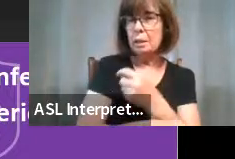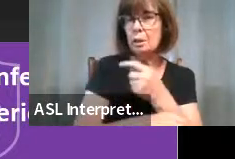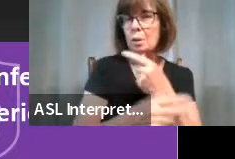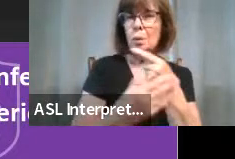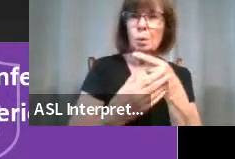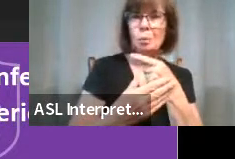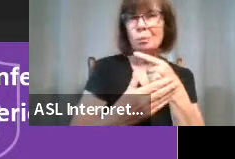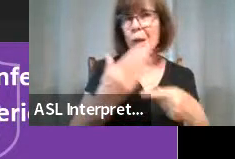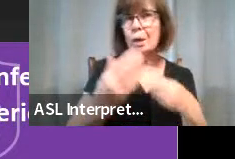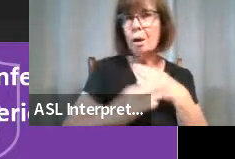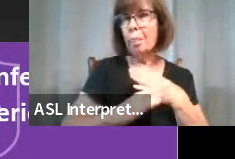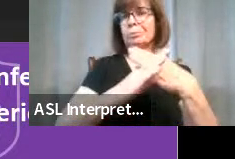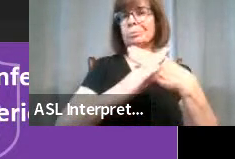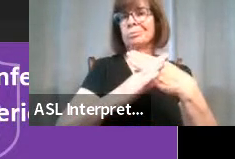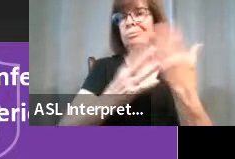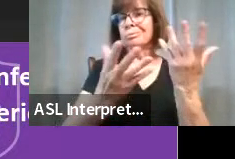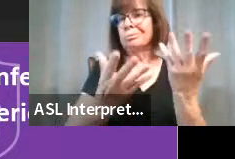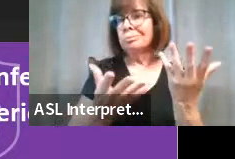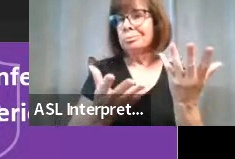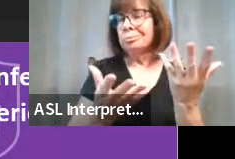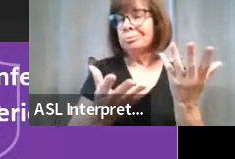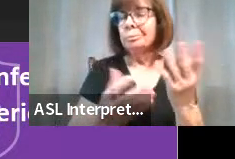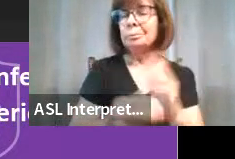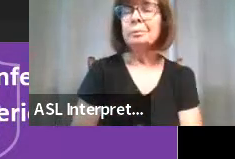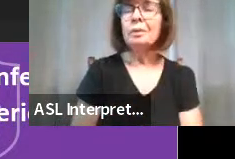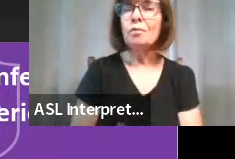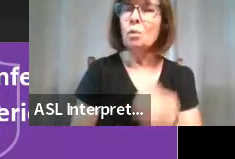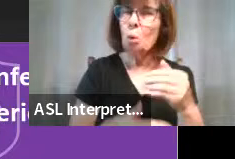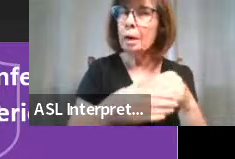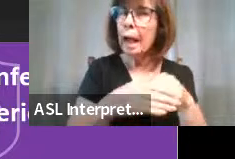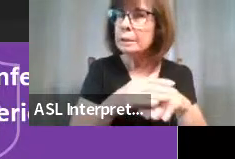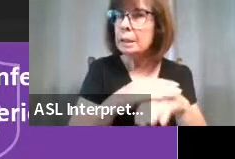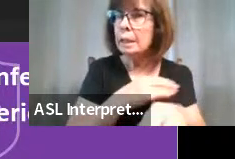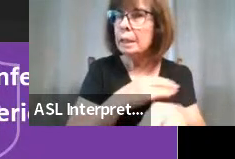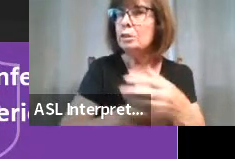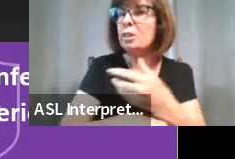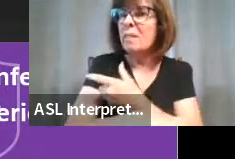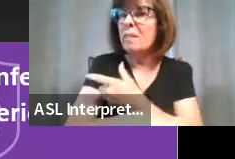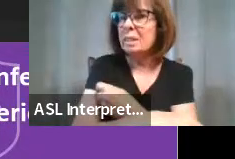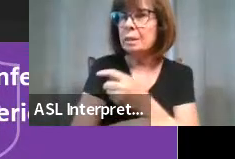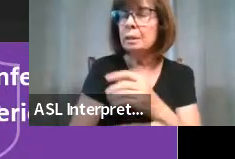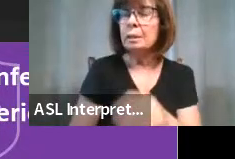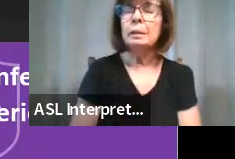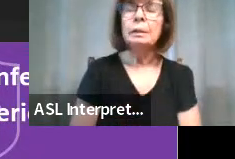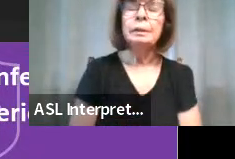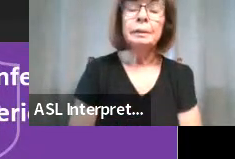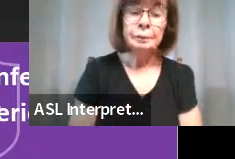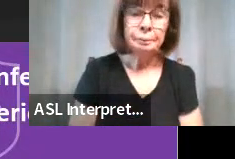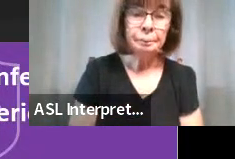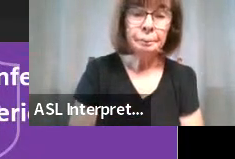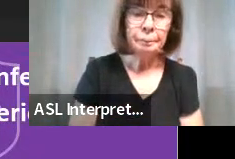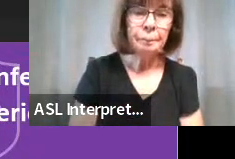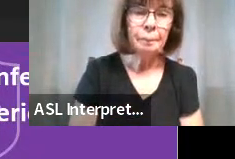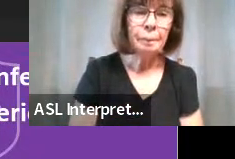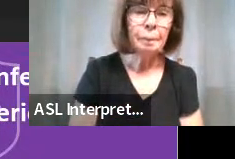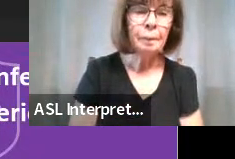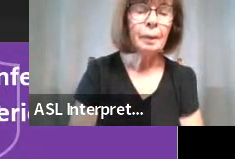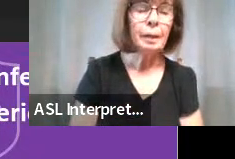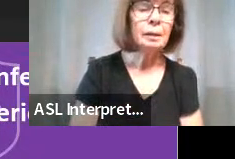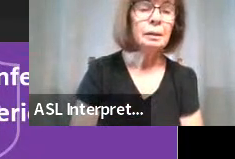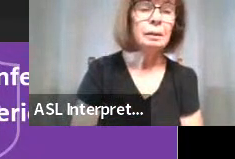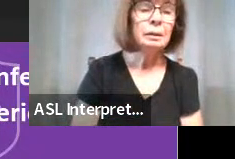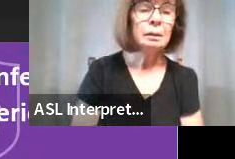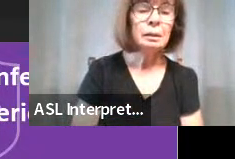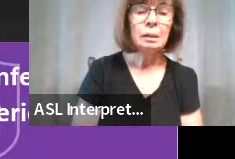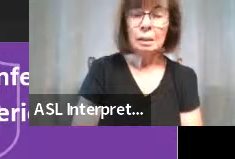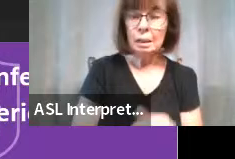we serve as far as access to vaccine and equitable access to our community members, and how